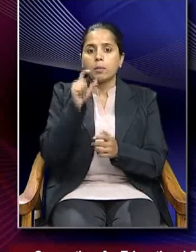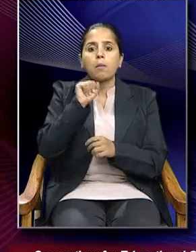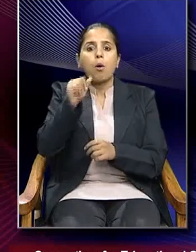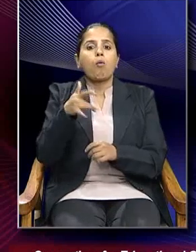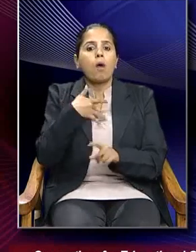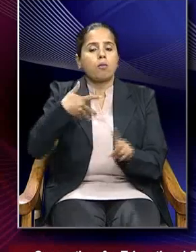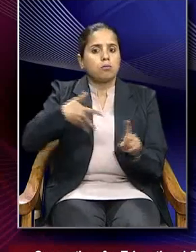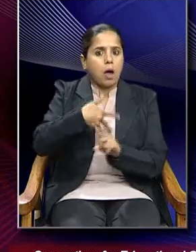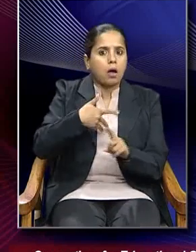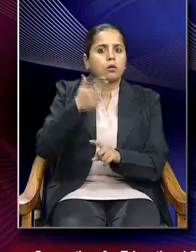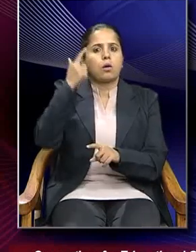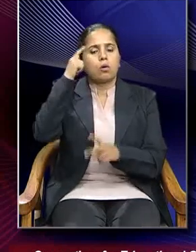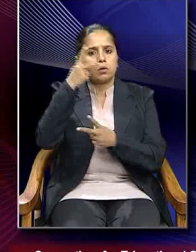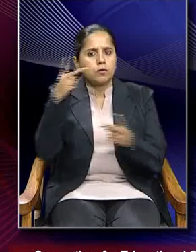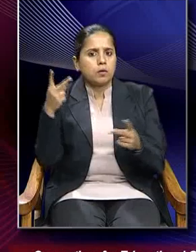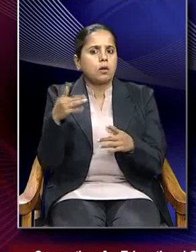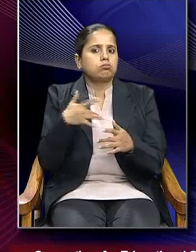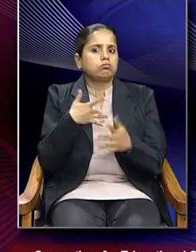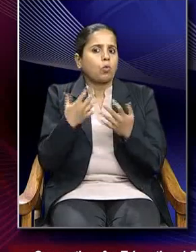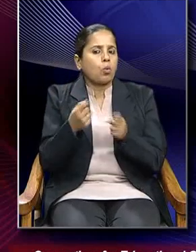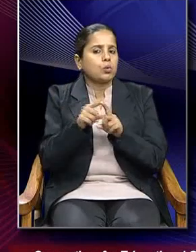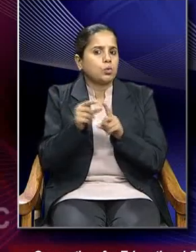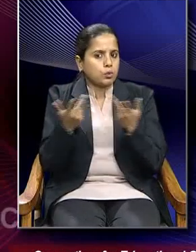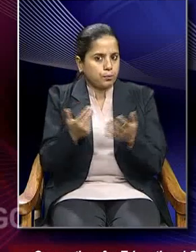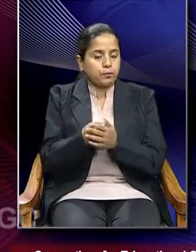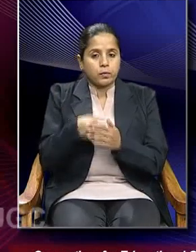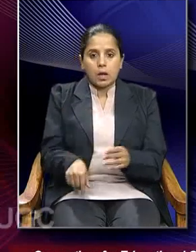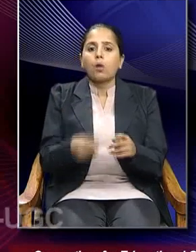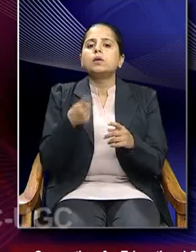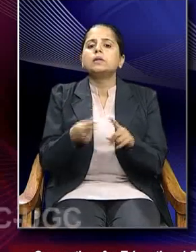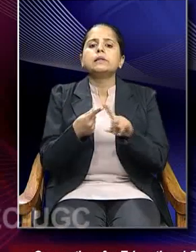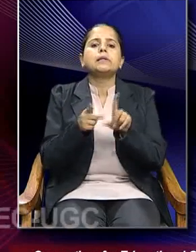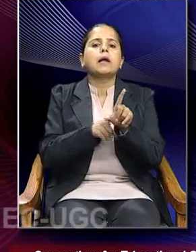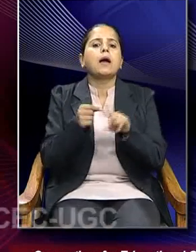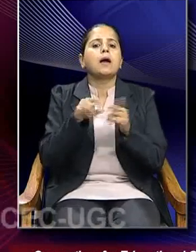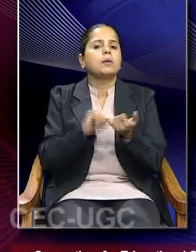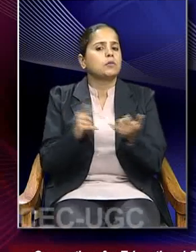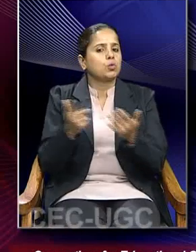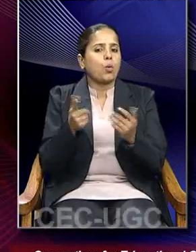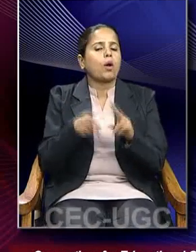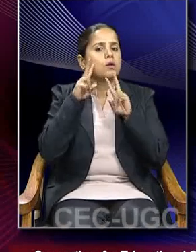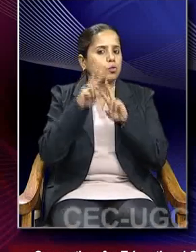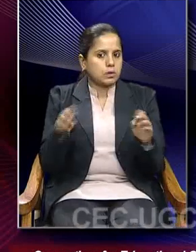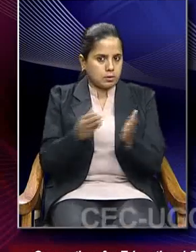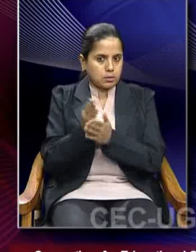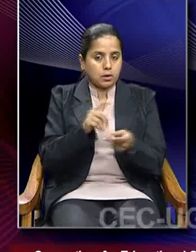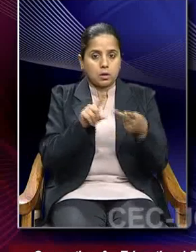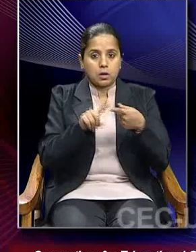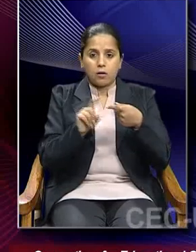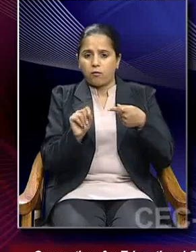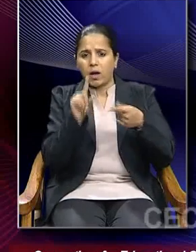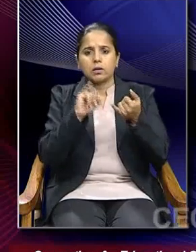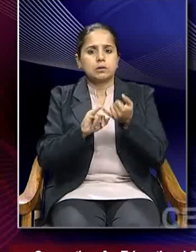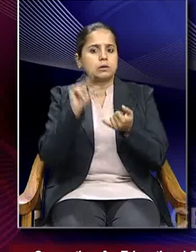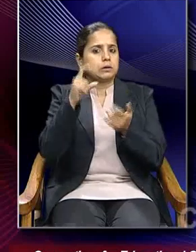let us look into the types of research method. Number 1, survey. Survey is the most common